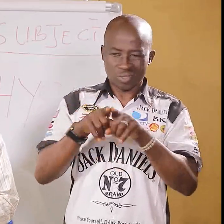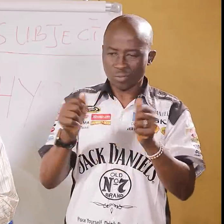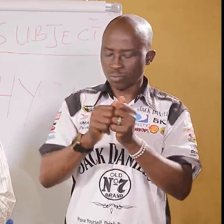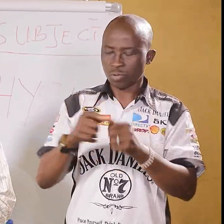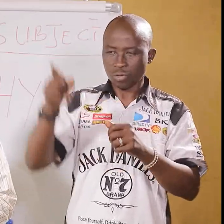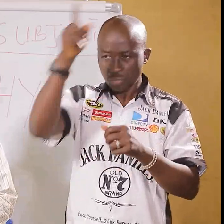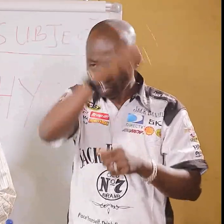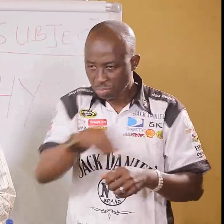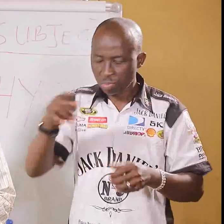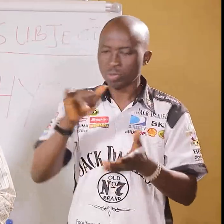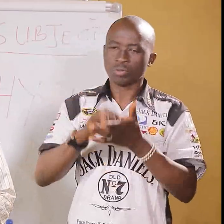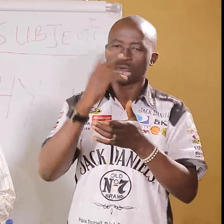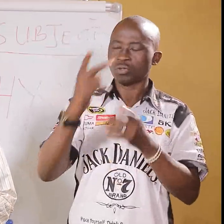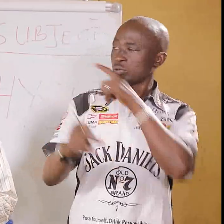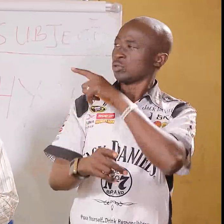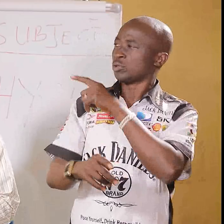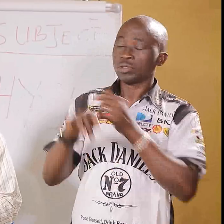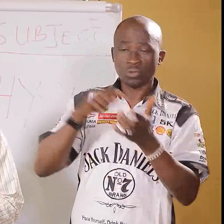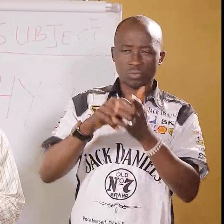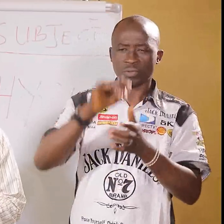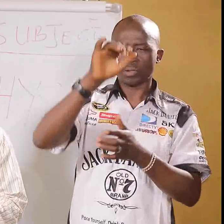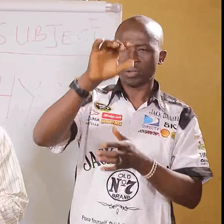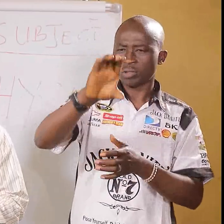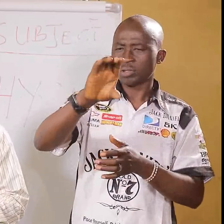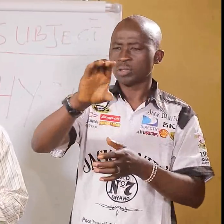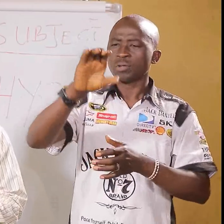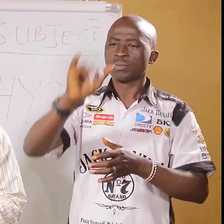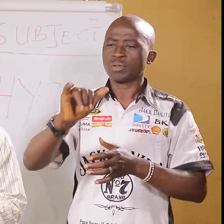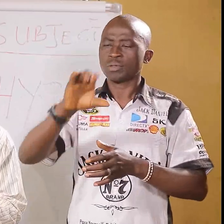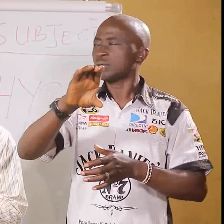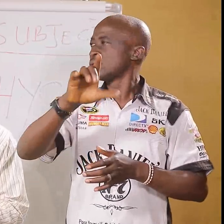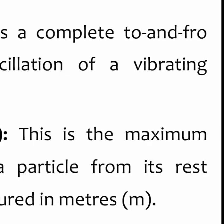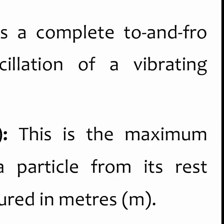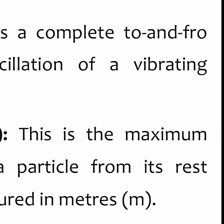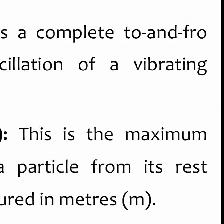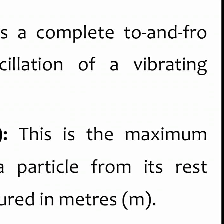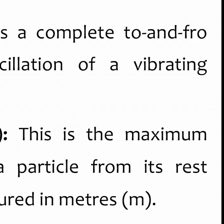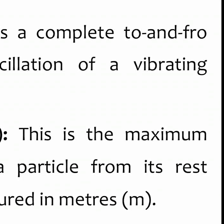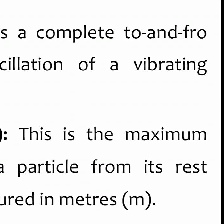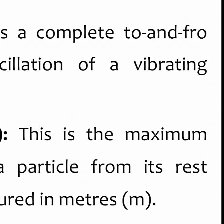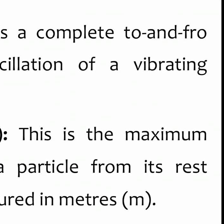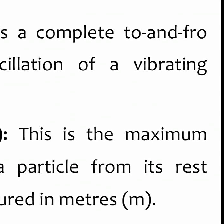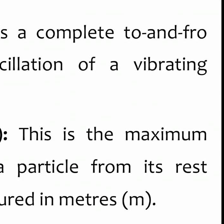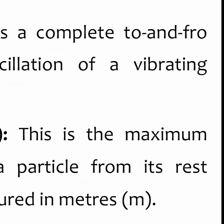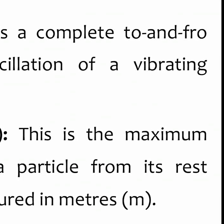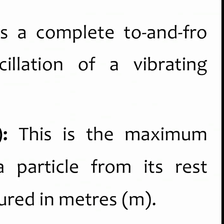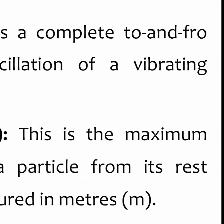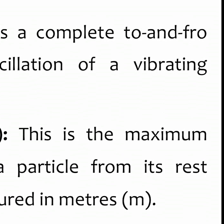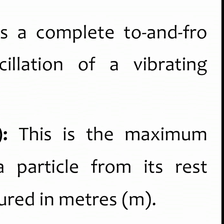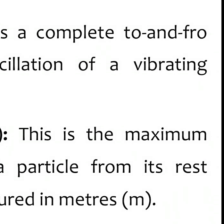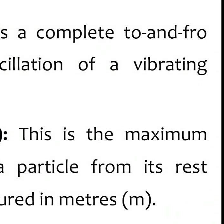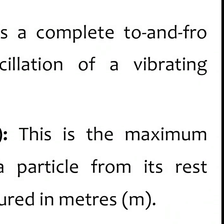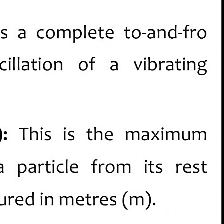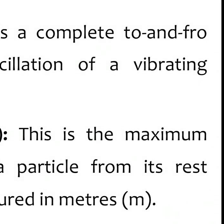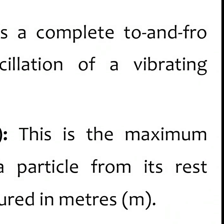drawn. This one is CY-CLE. While the other one is CIR-CLE. Amplitude, lettered capital A.